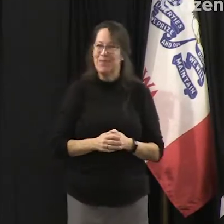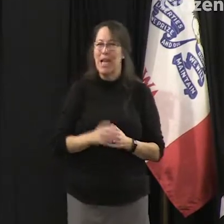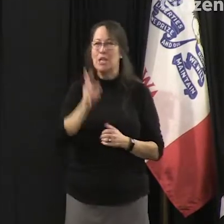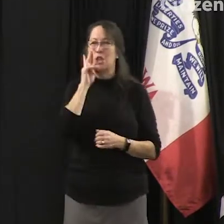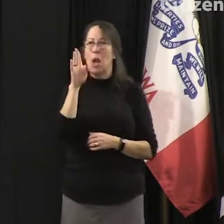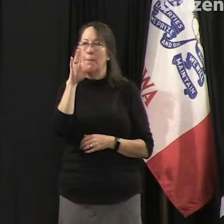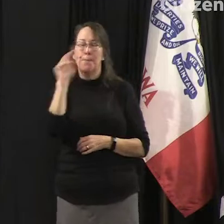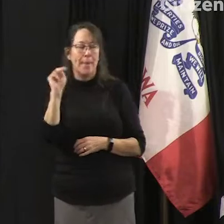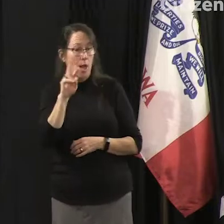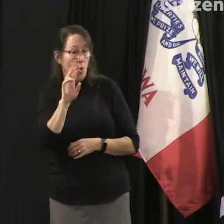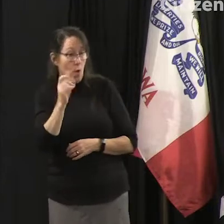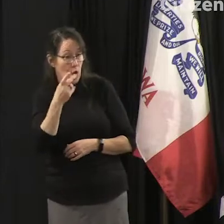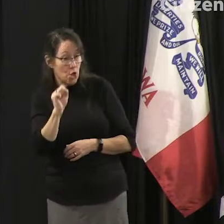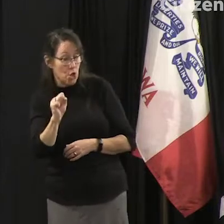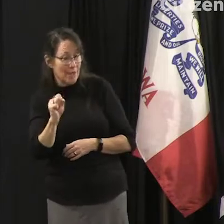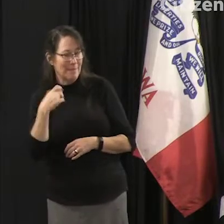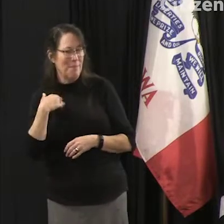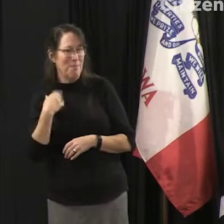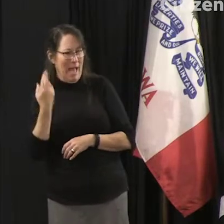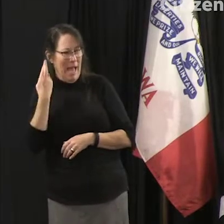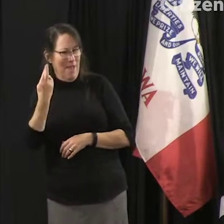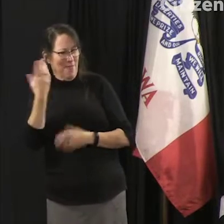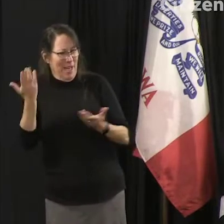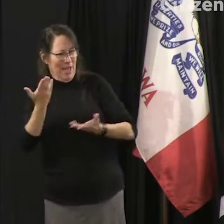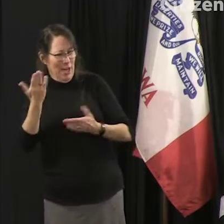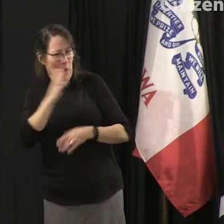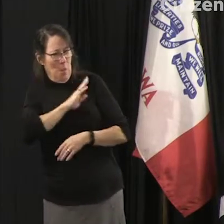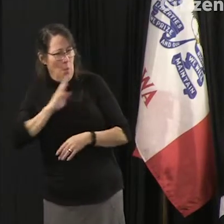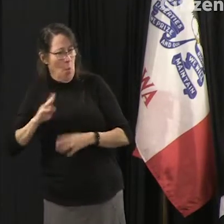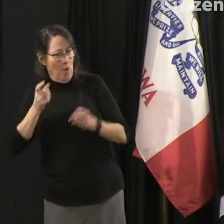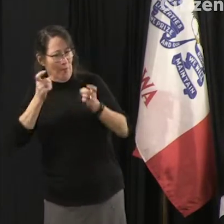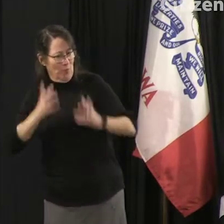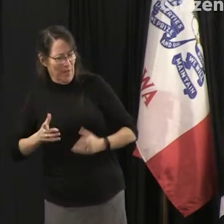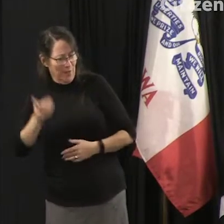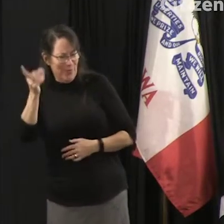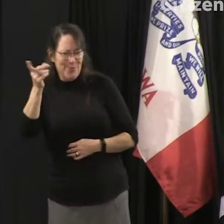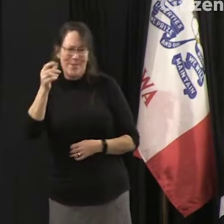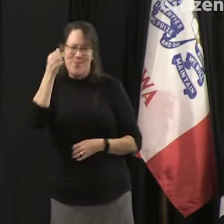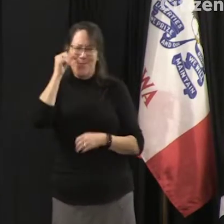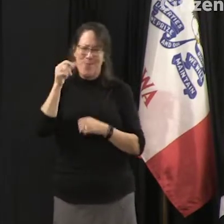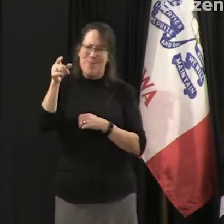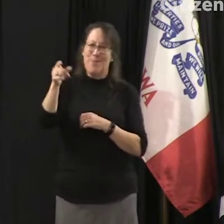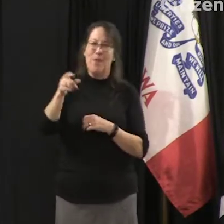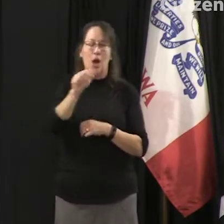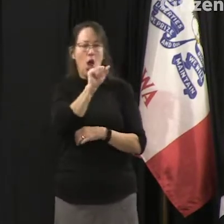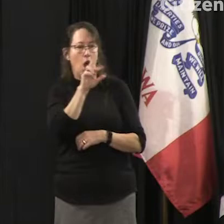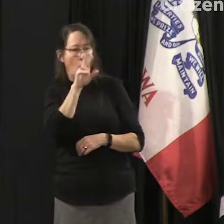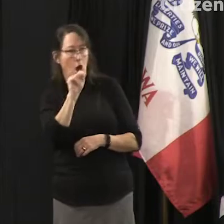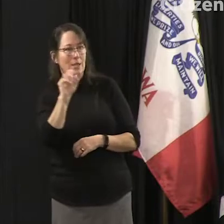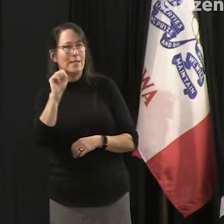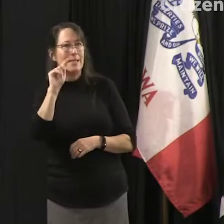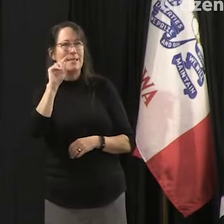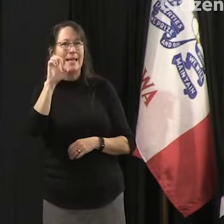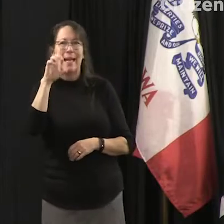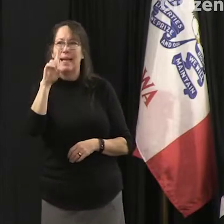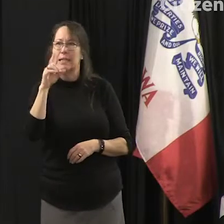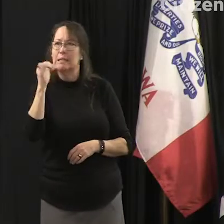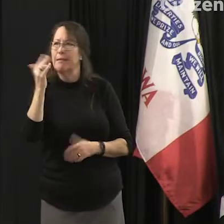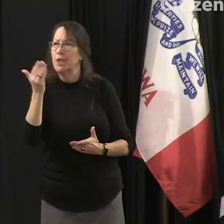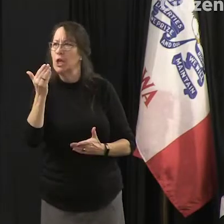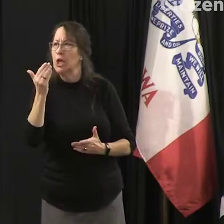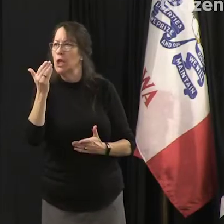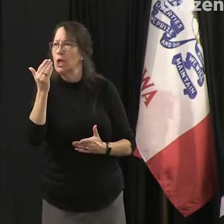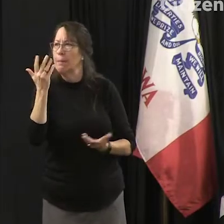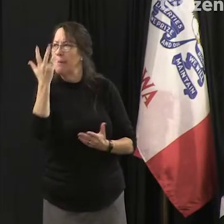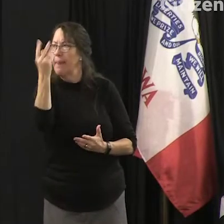I saw Ben Rogers, my longtime friend here on the Board of Supervisors. Art stayed. Is Art still here? I